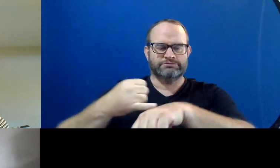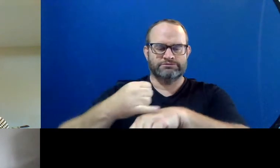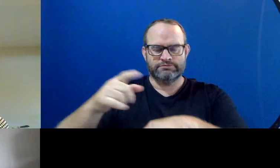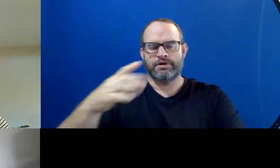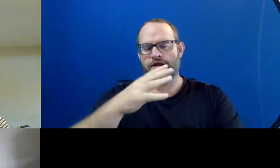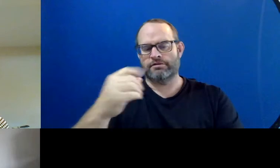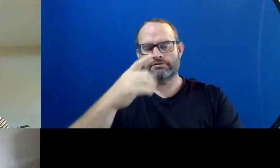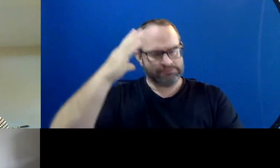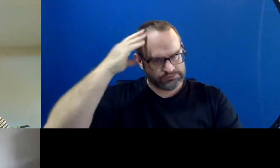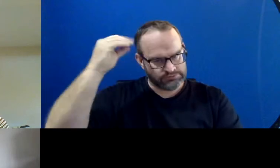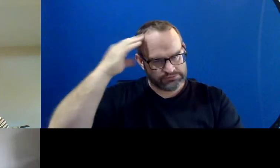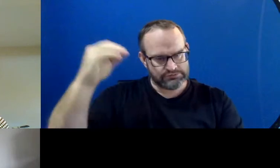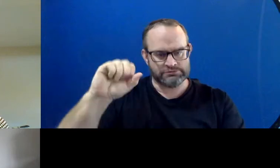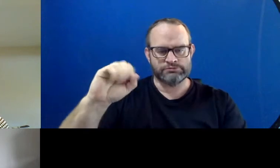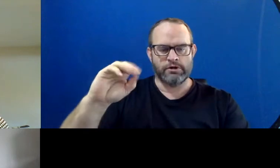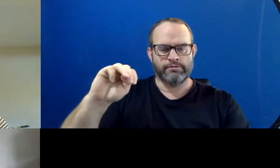and Samoa,